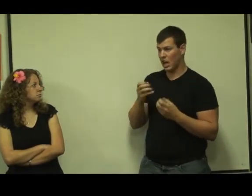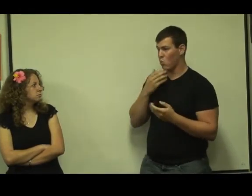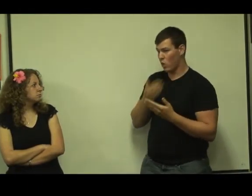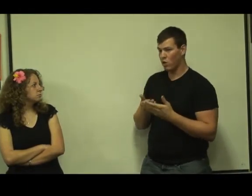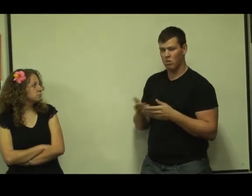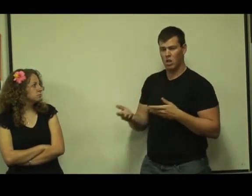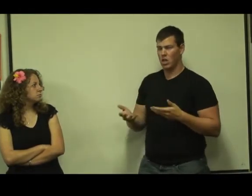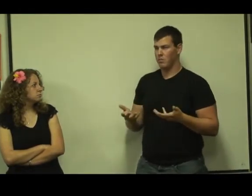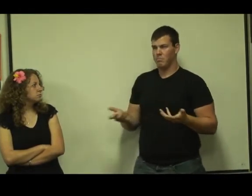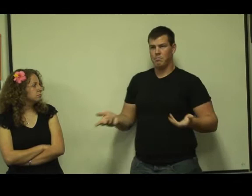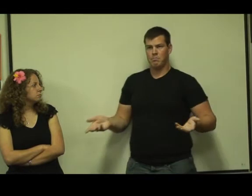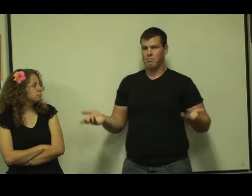type well.